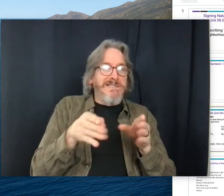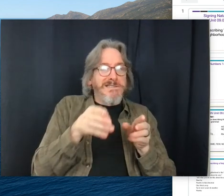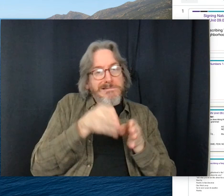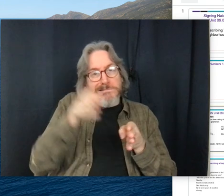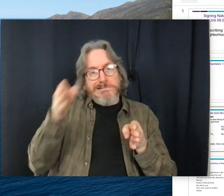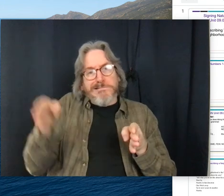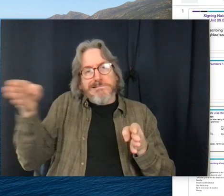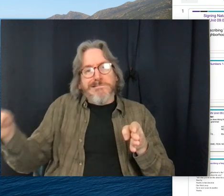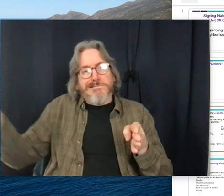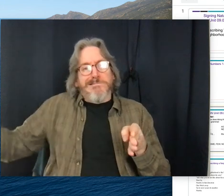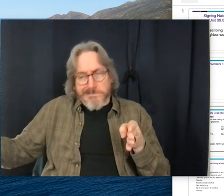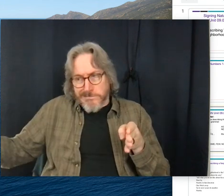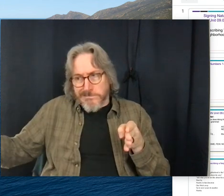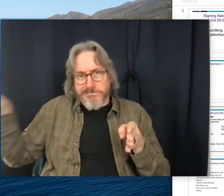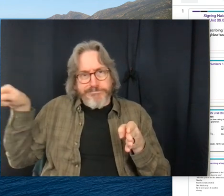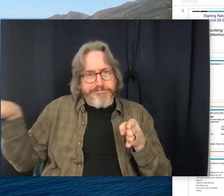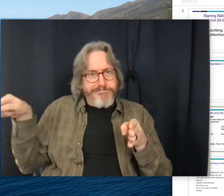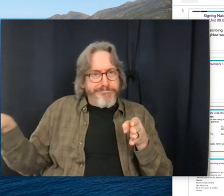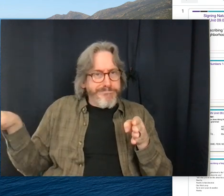streets.